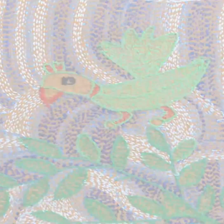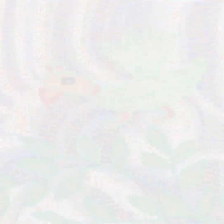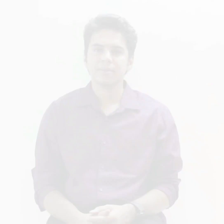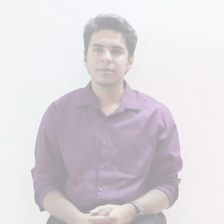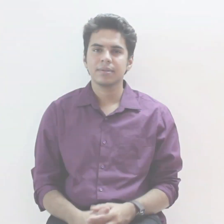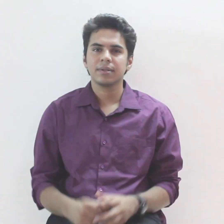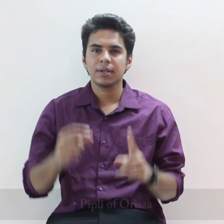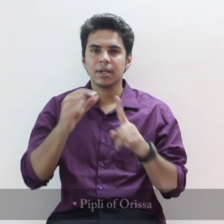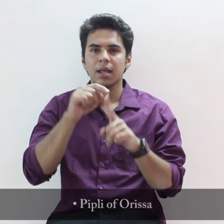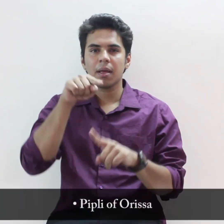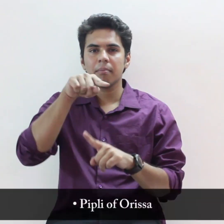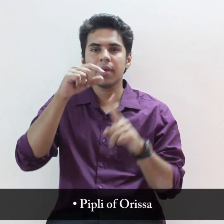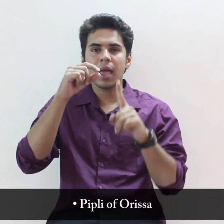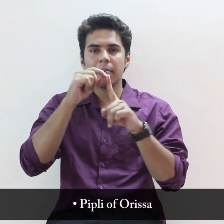Peepli of Orissa.